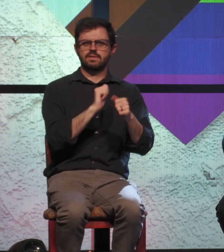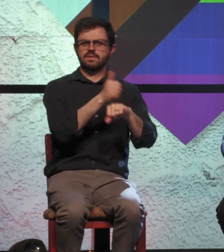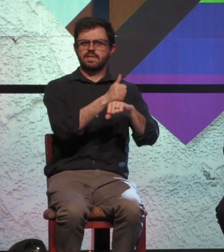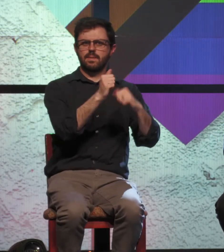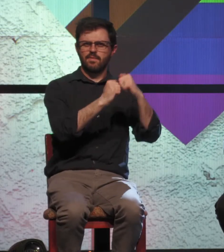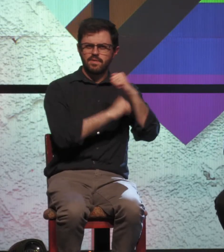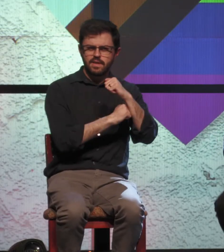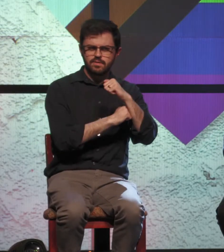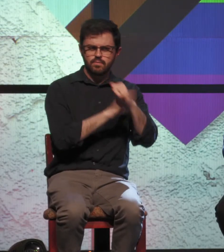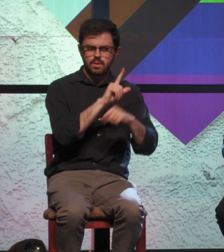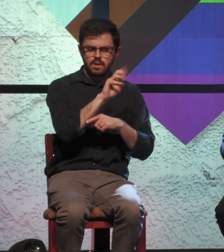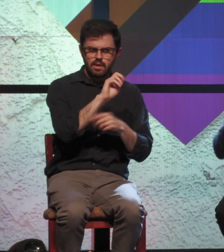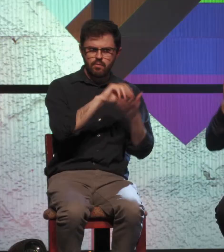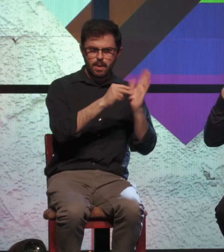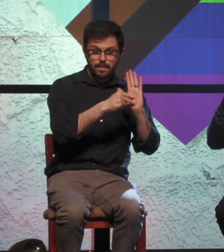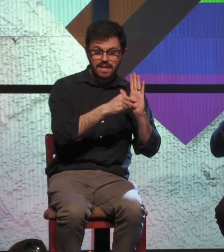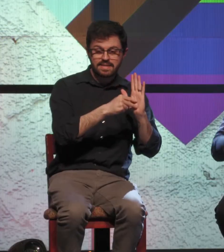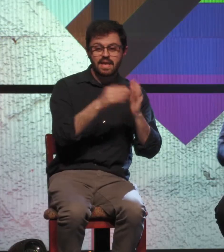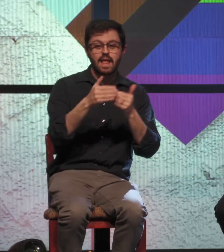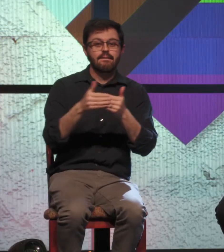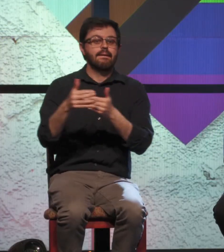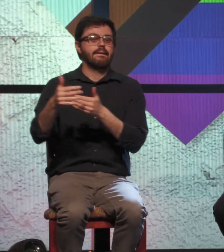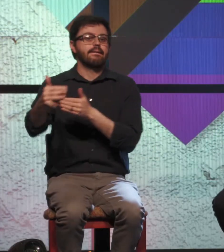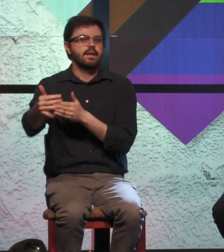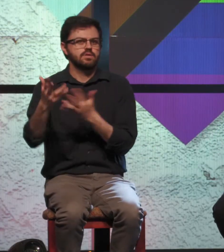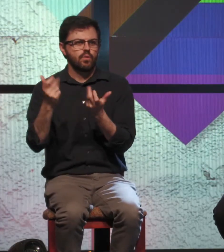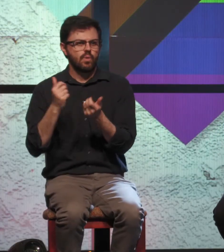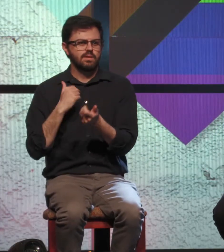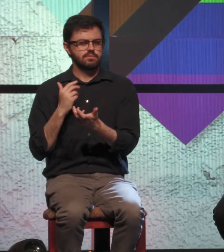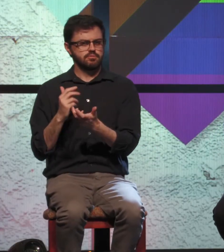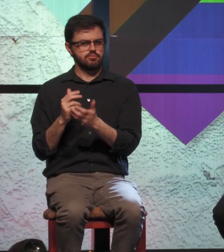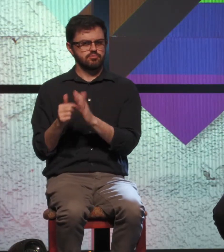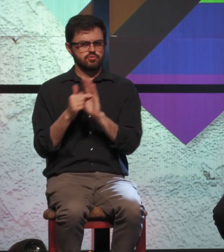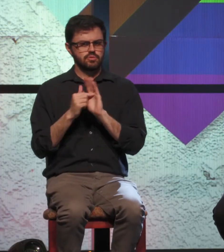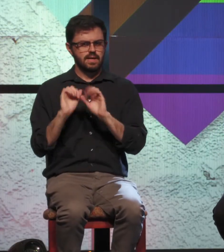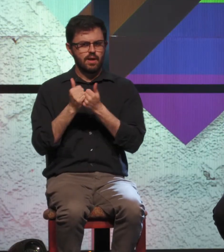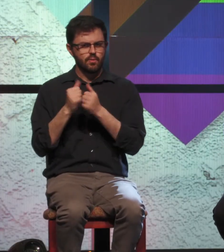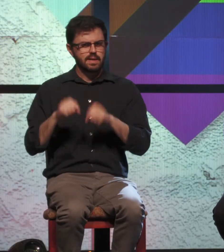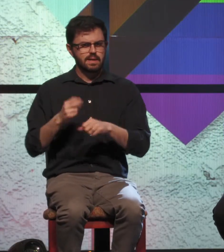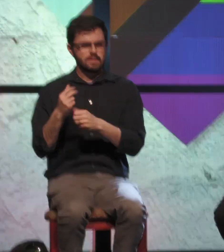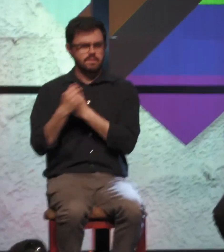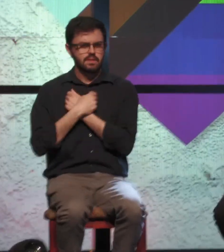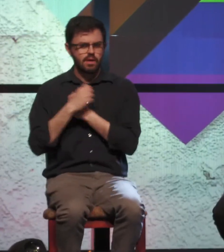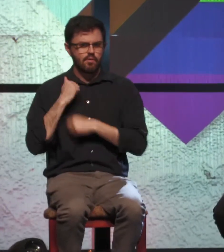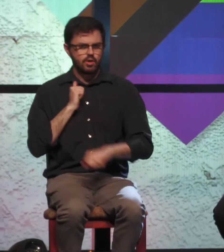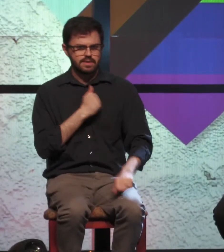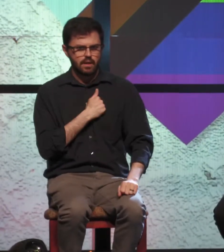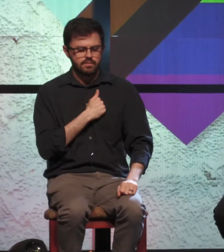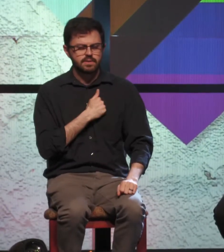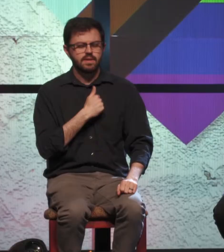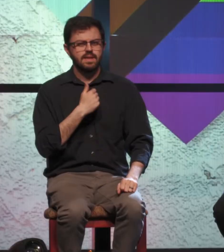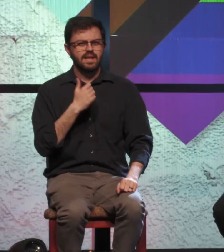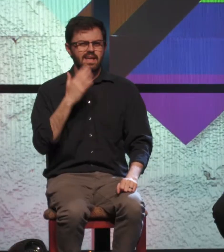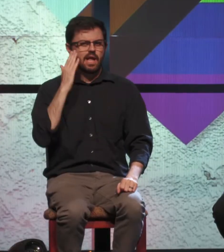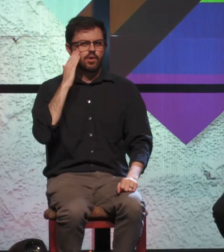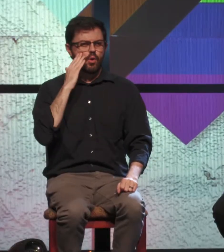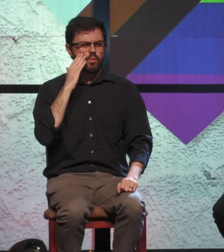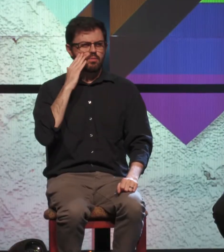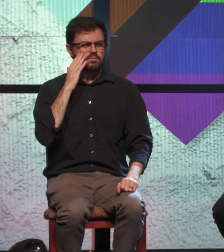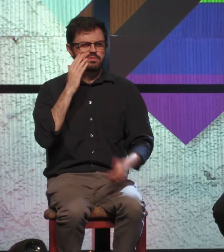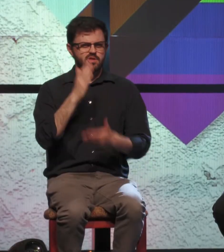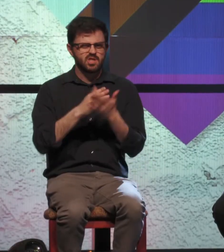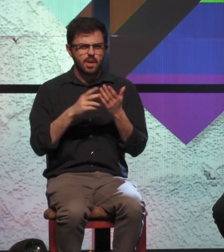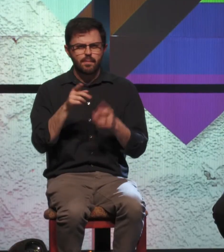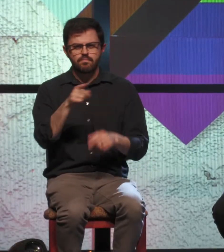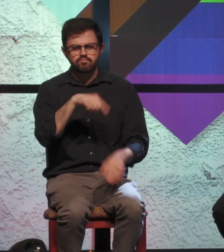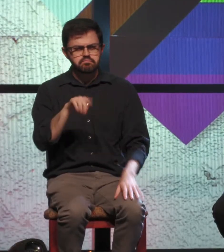love ourselves. And I think that that's hard for us because we feel like we're selfish and we feel like that's